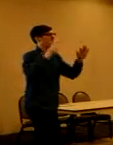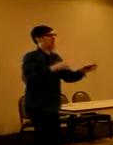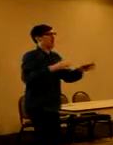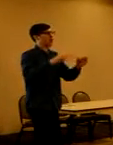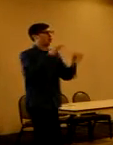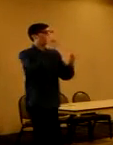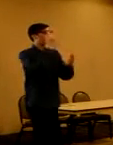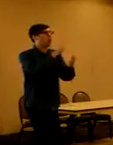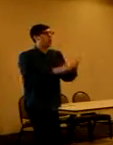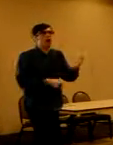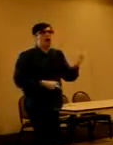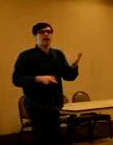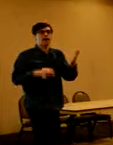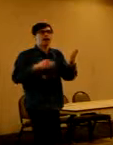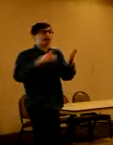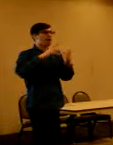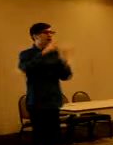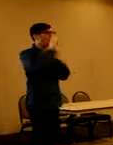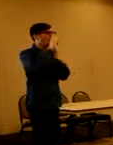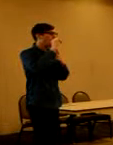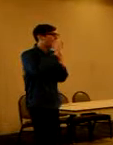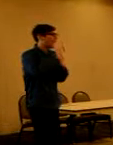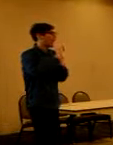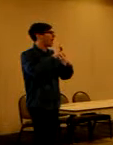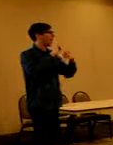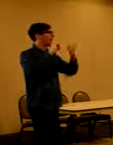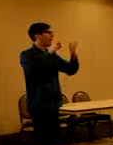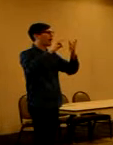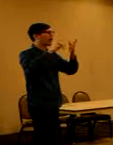we haven't decided what it looks like